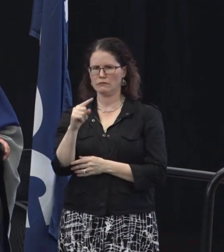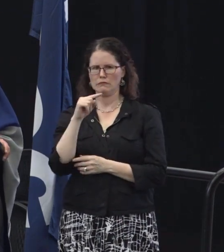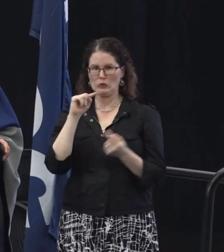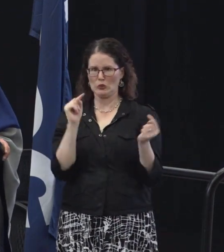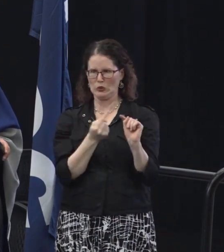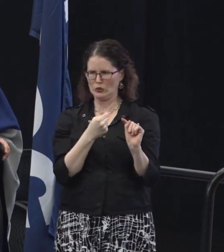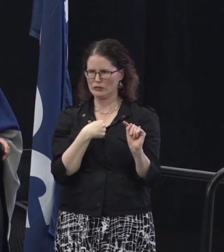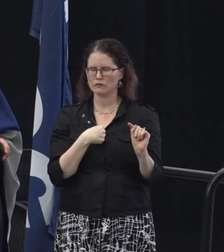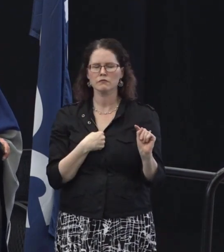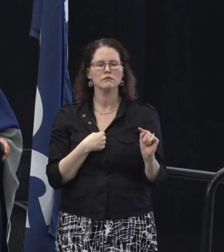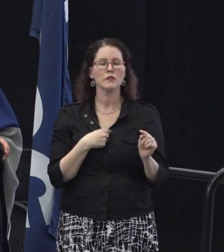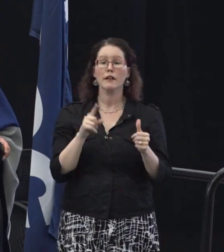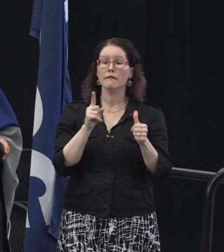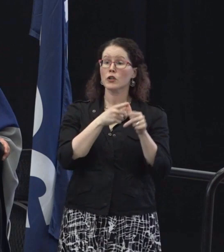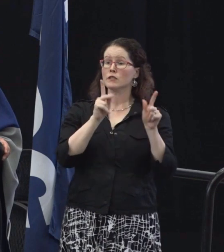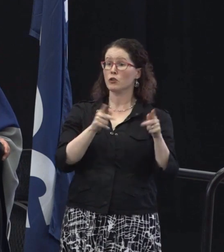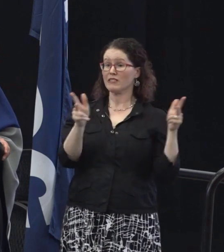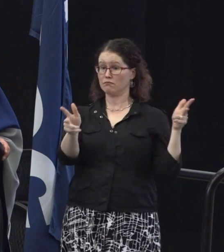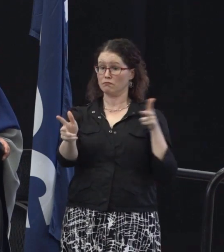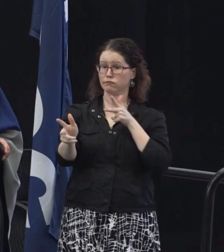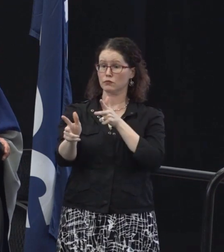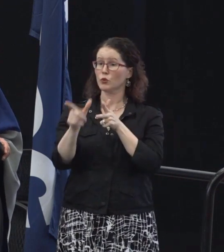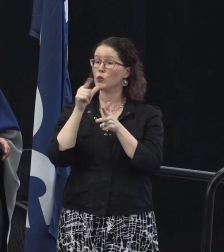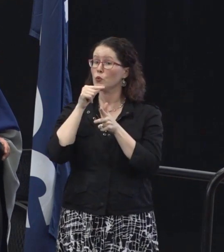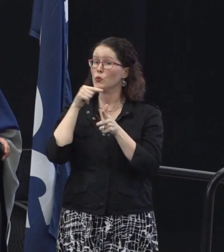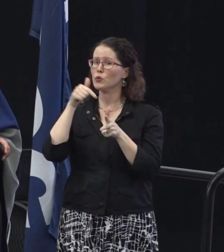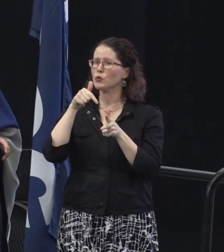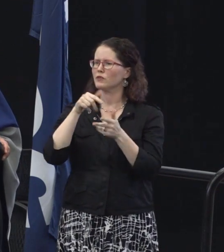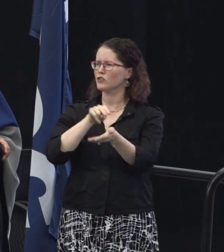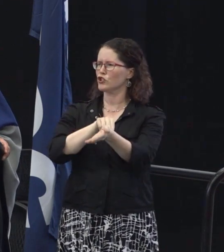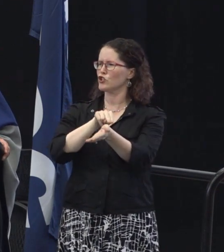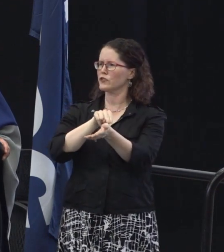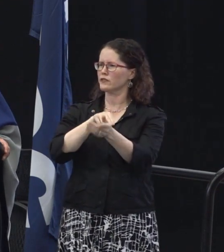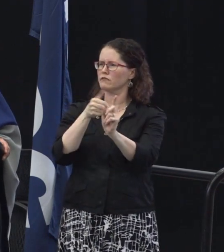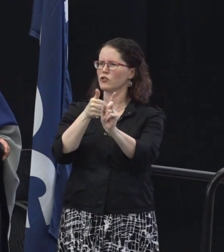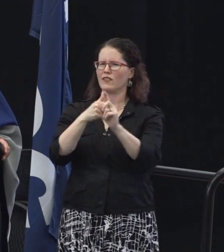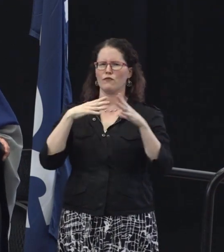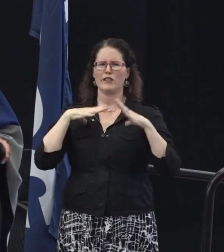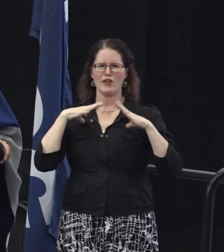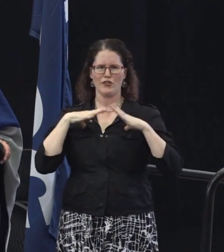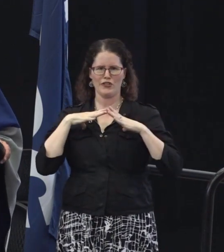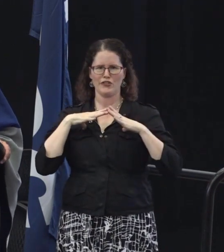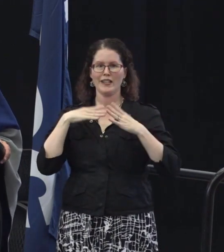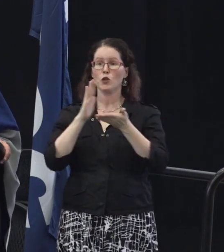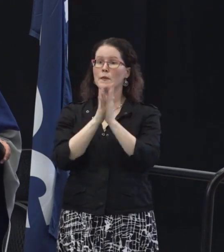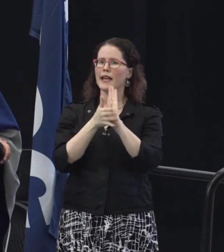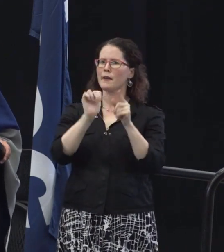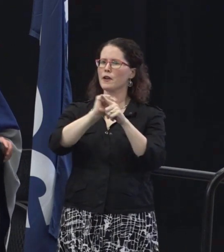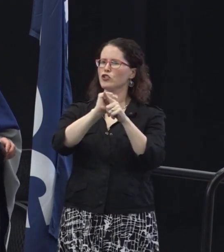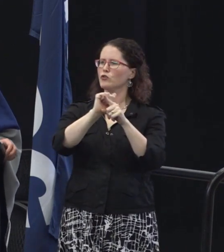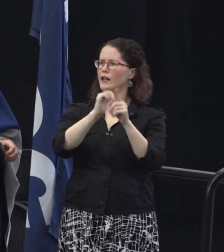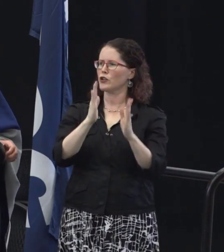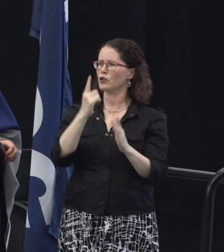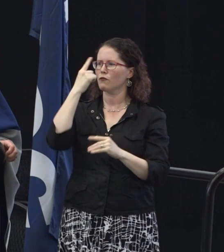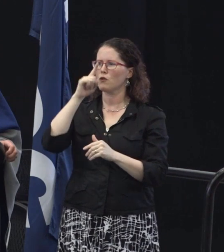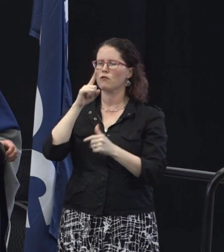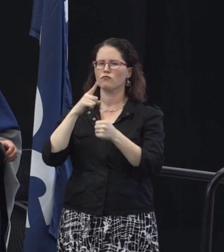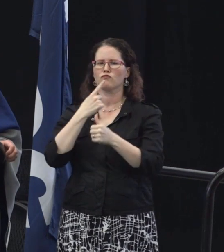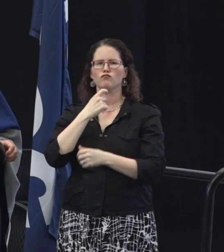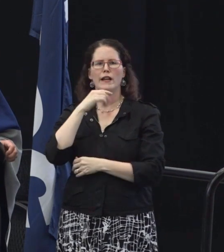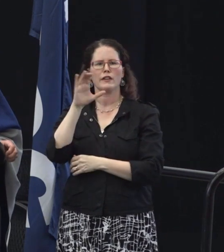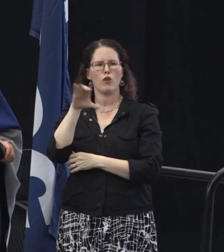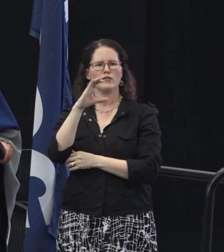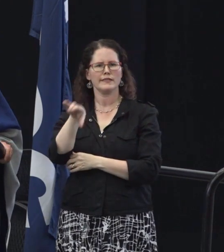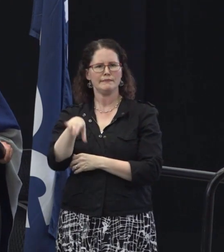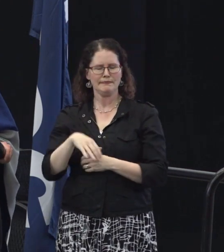nurse who had become a trainer of the Canadian Red Cross First Aid Program. If it was not for her commitment to lifelong learning